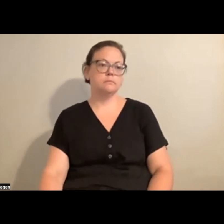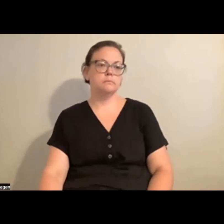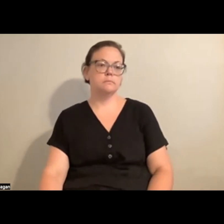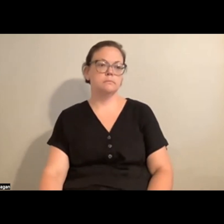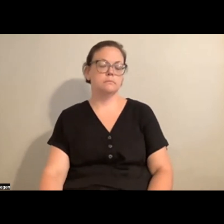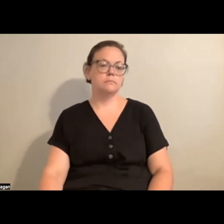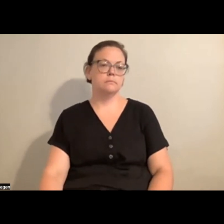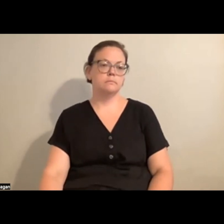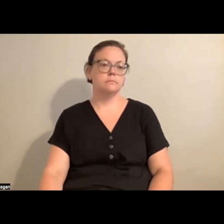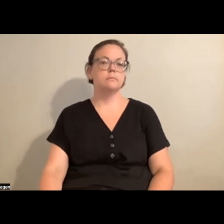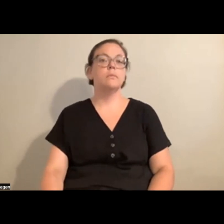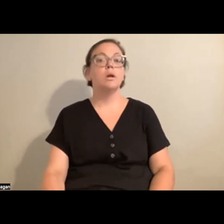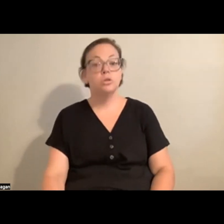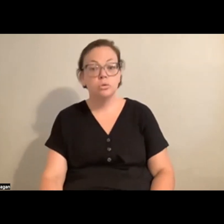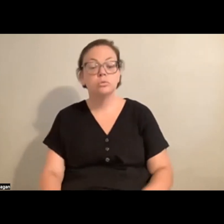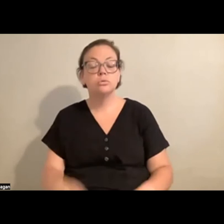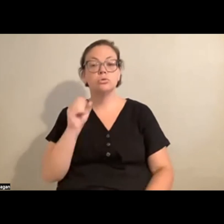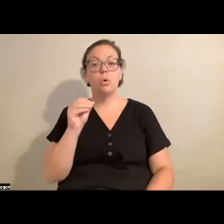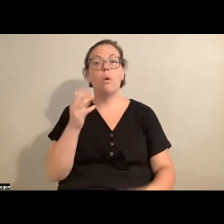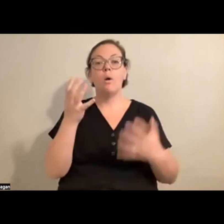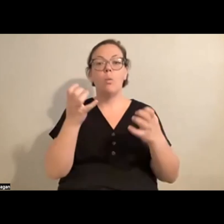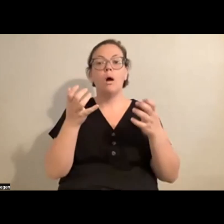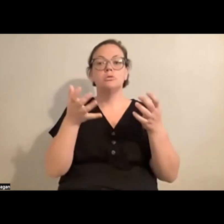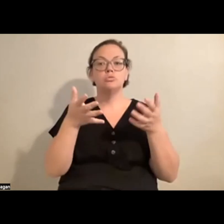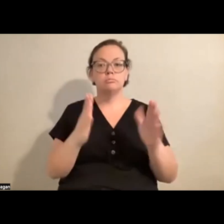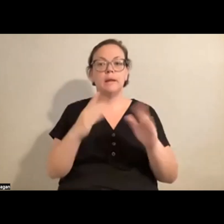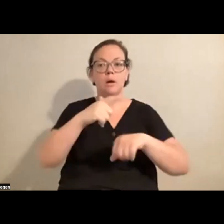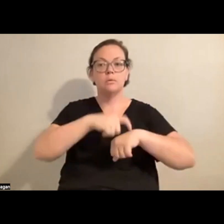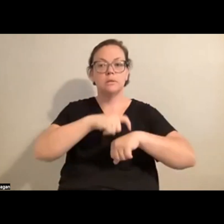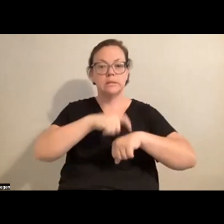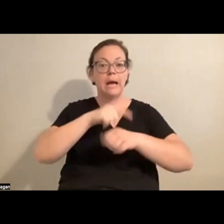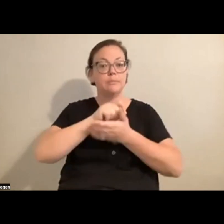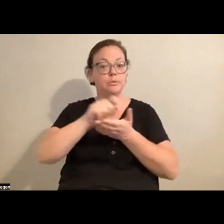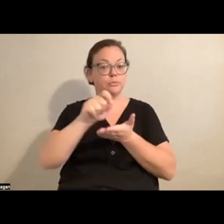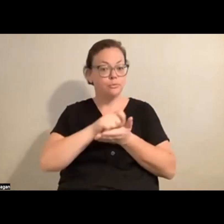So I want to give us some time to write.